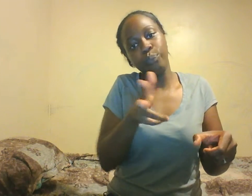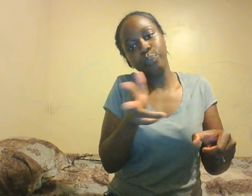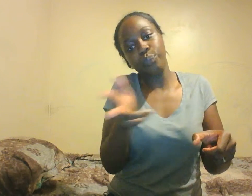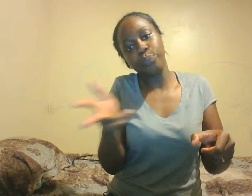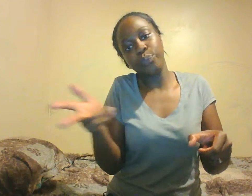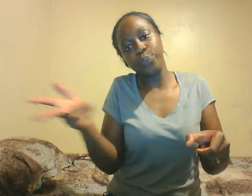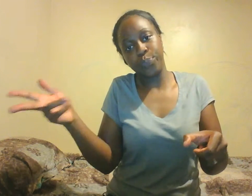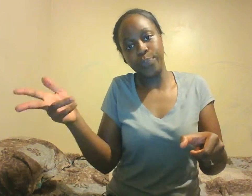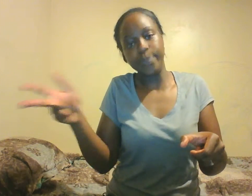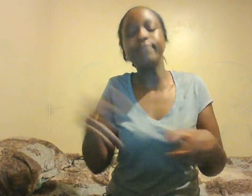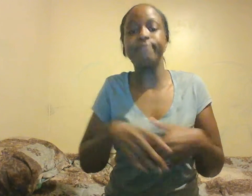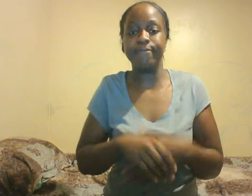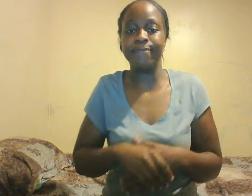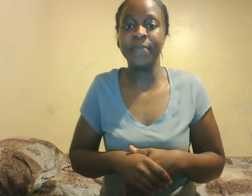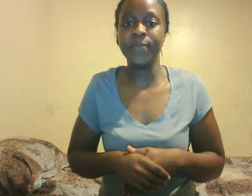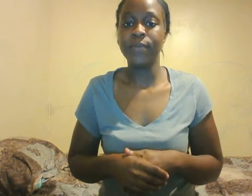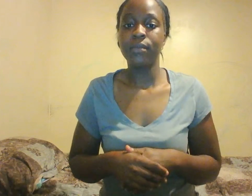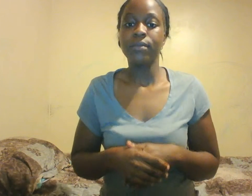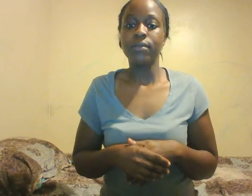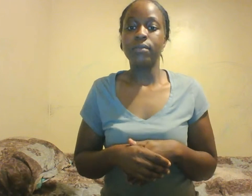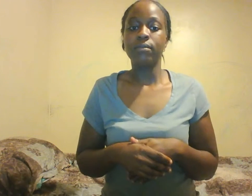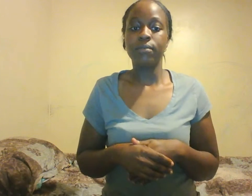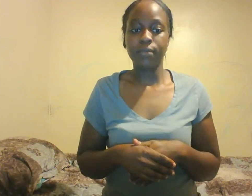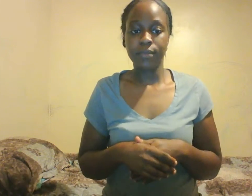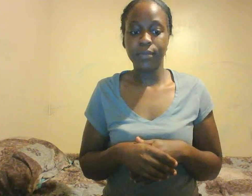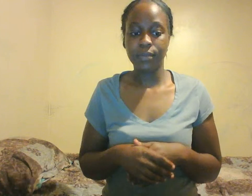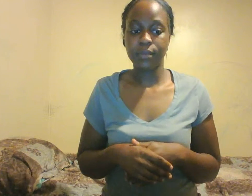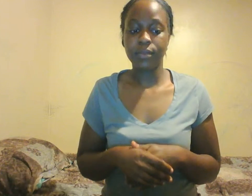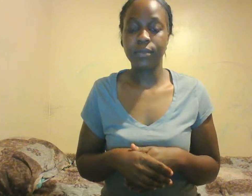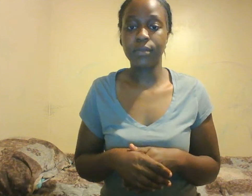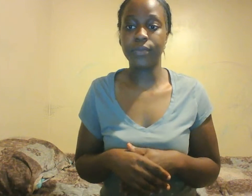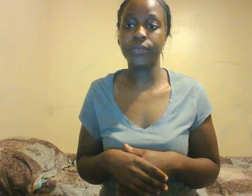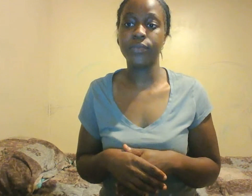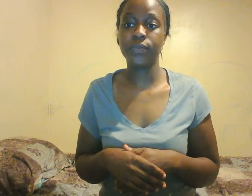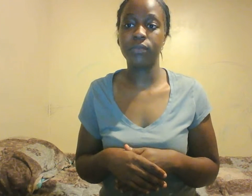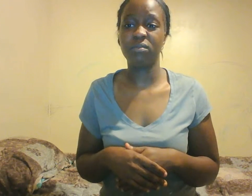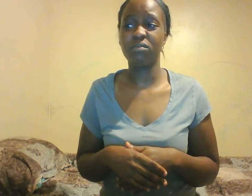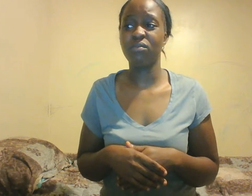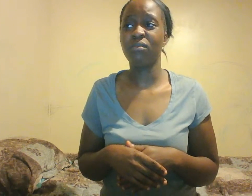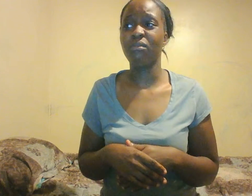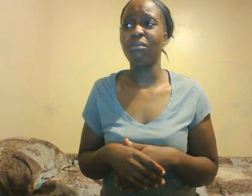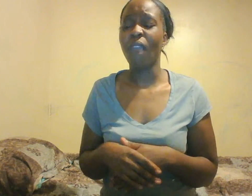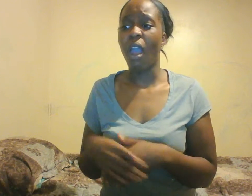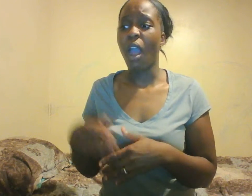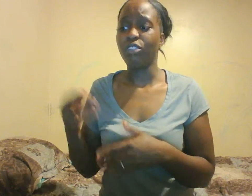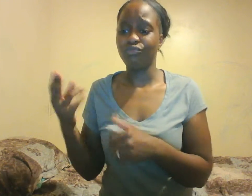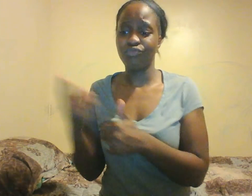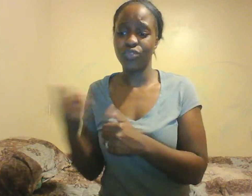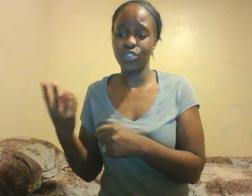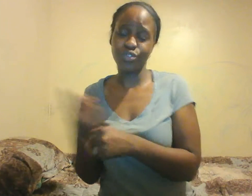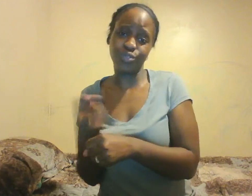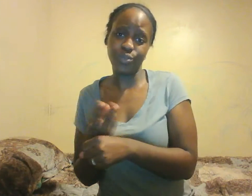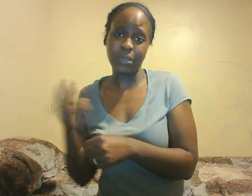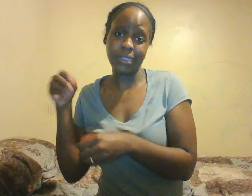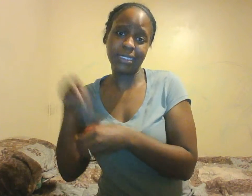right. This is a good chance for the helicopter to have a lot of fun indoors. Mainly I say indoors, it's only weighs about